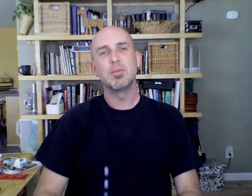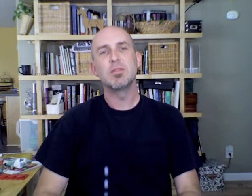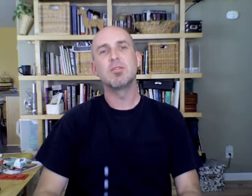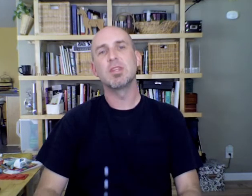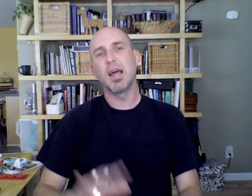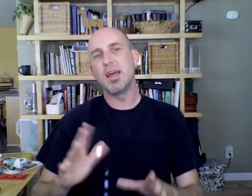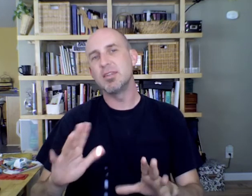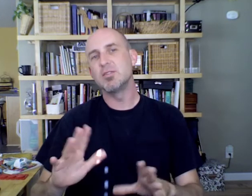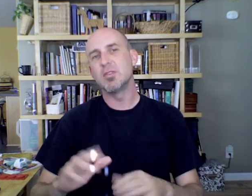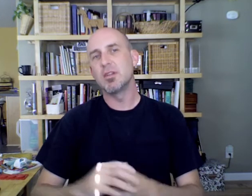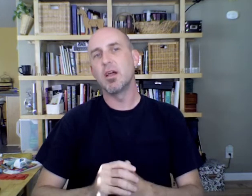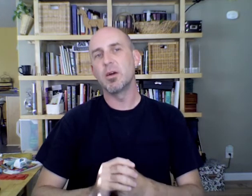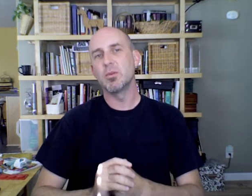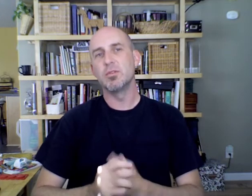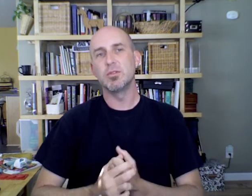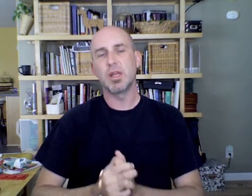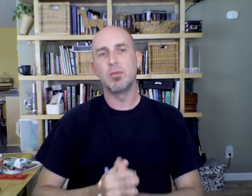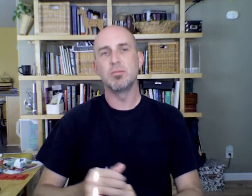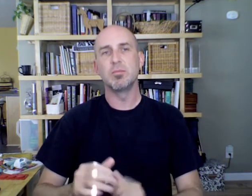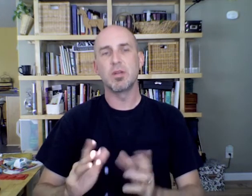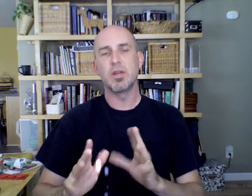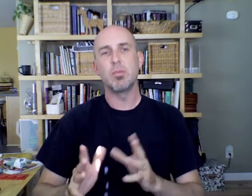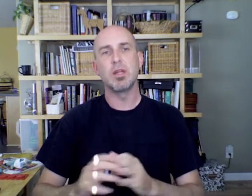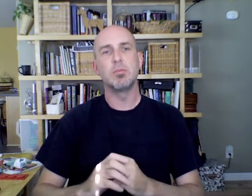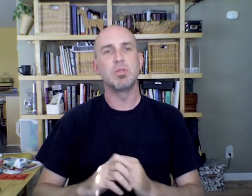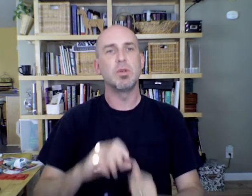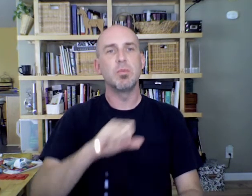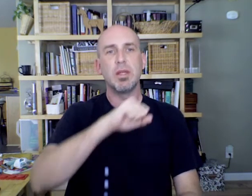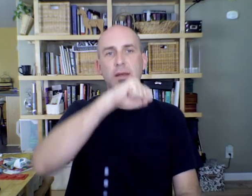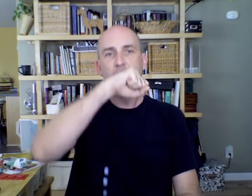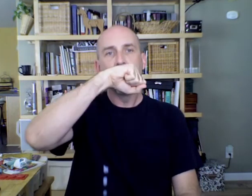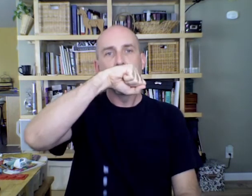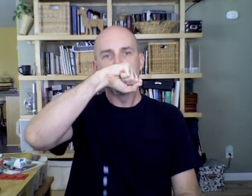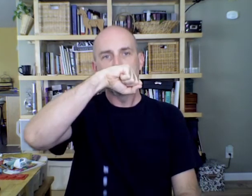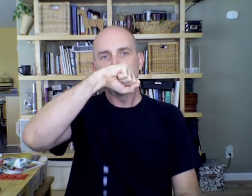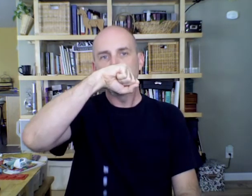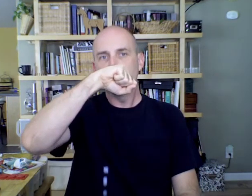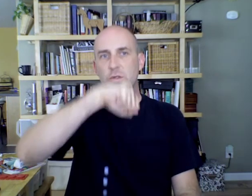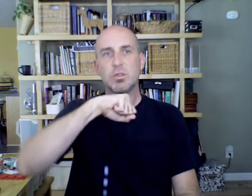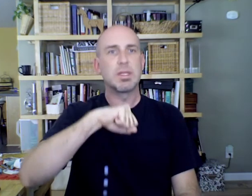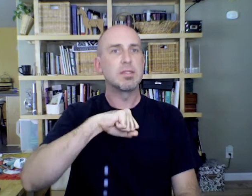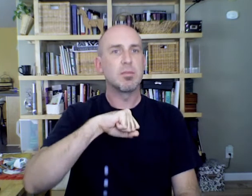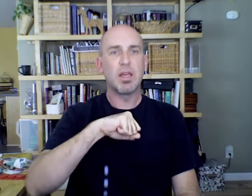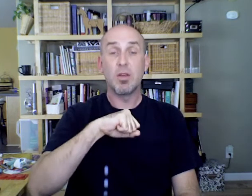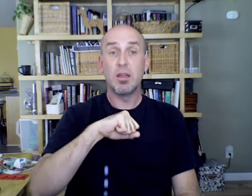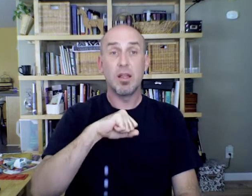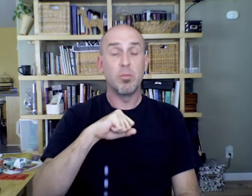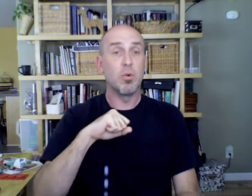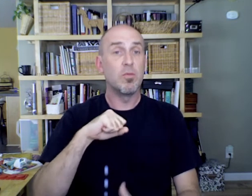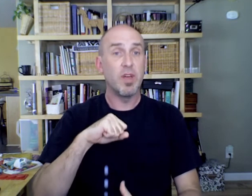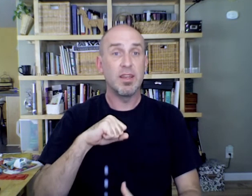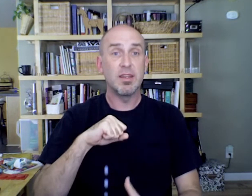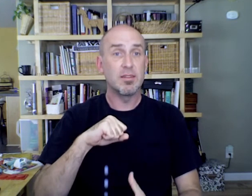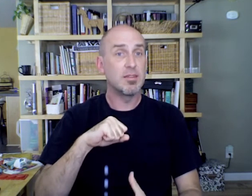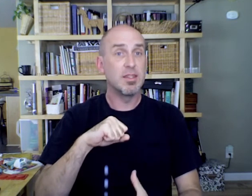for the guys, you feel a little awkward the first time, a couple times you do it, but you just kiss the back of your hand, and the more emphatic it is,